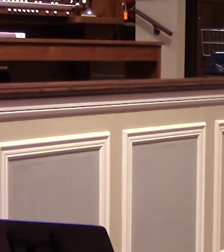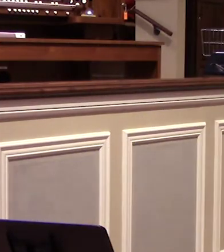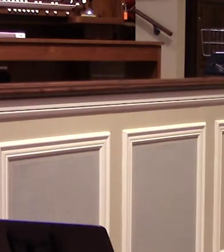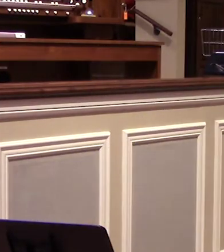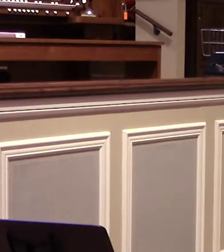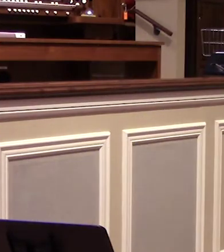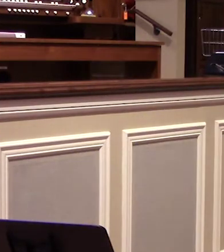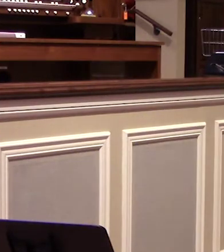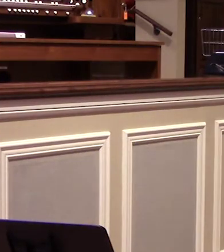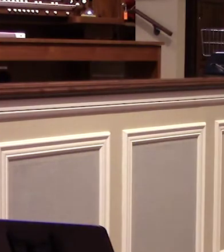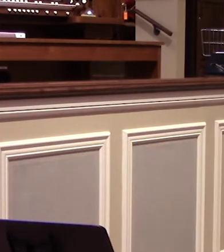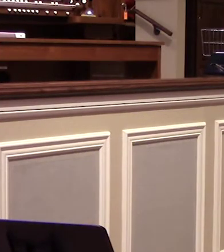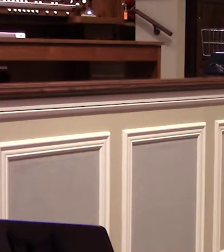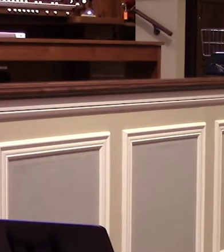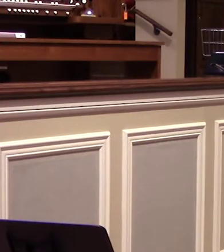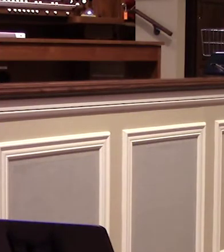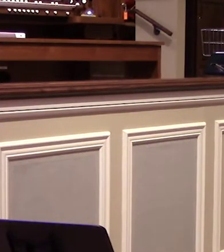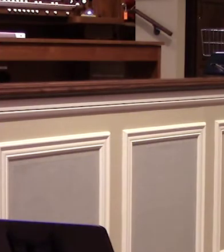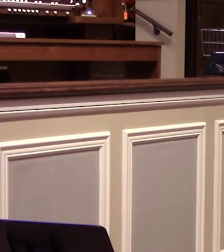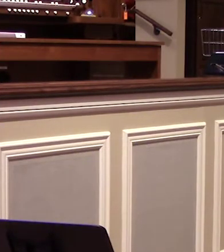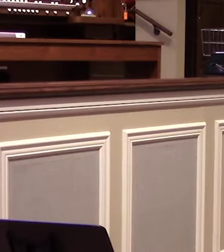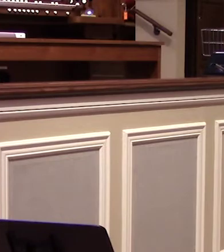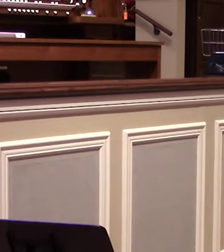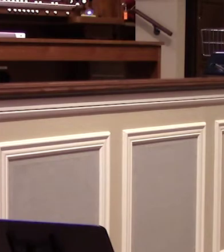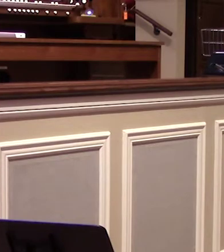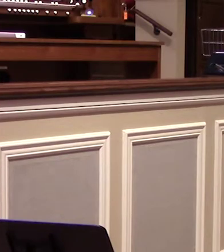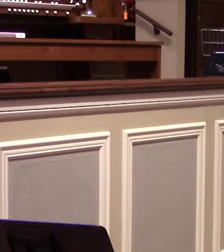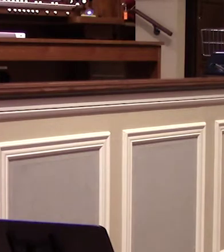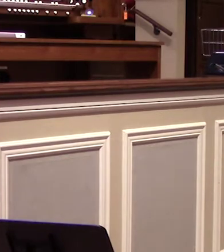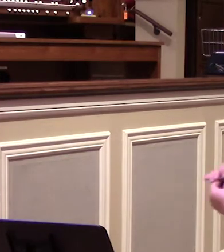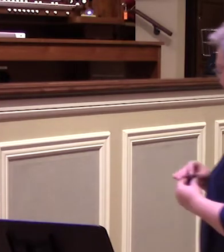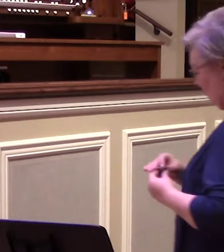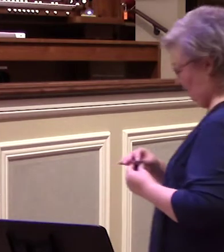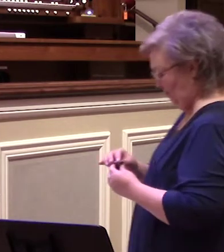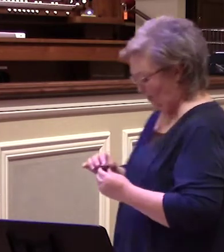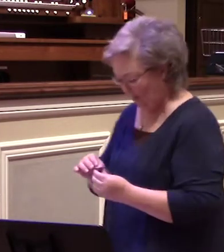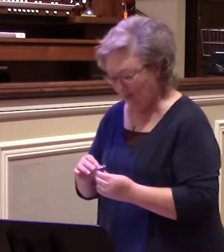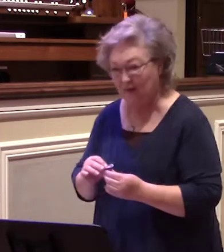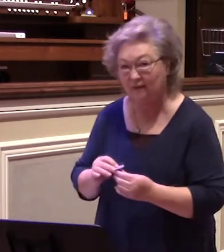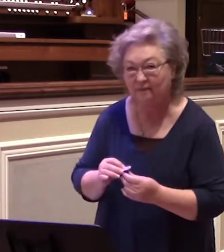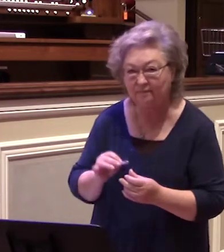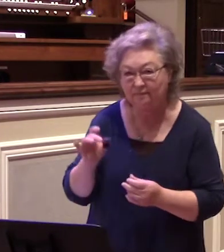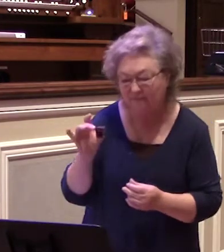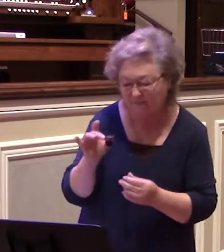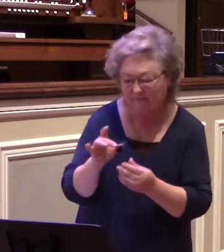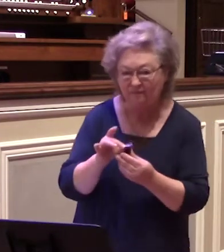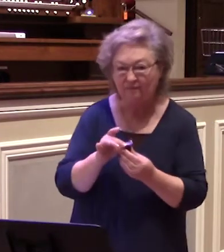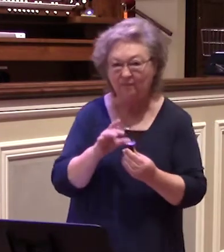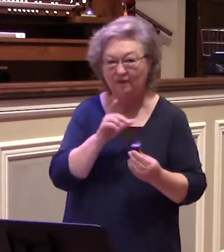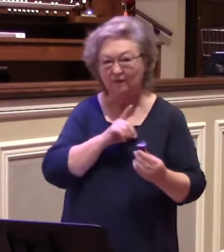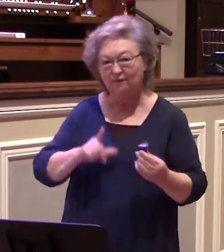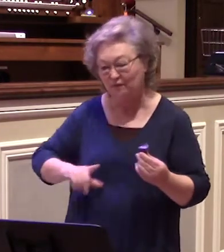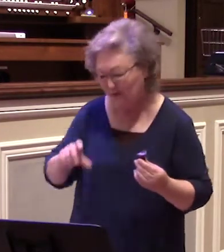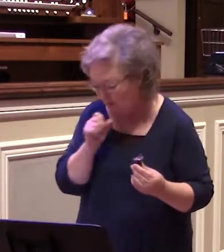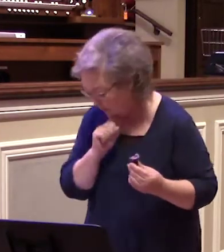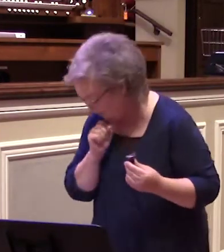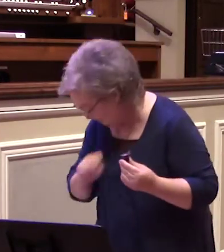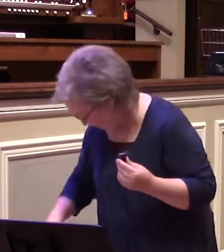off and that'll expose that wafer. All right. Wow, this is a lot noisier than I thought it would